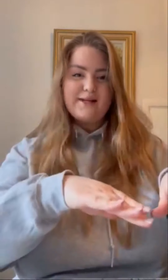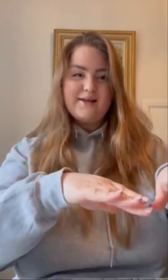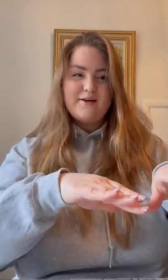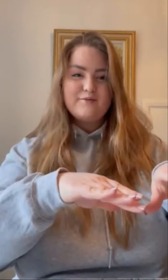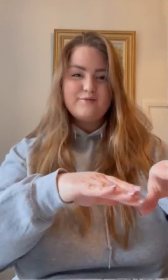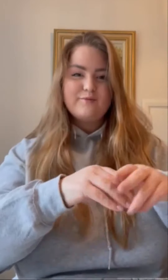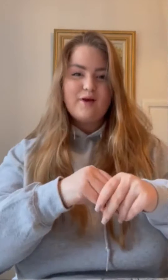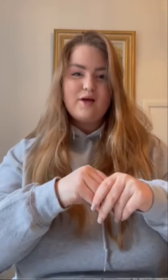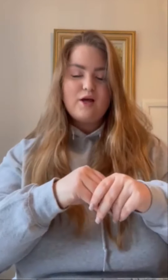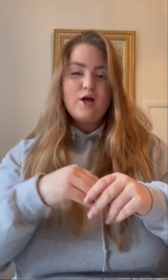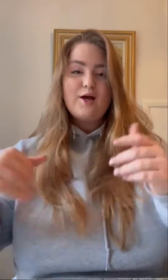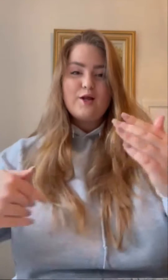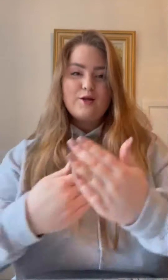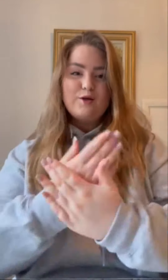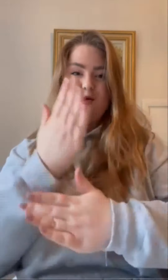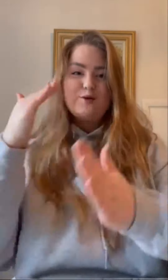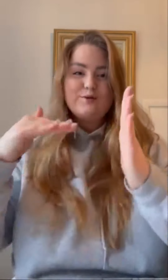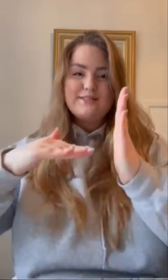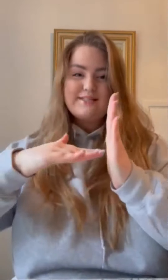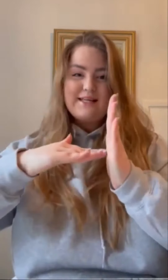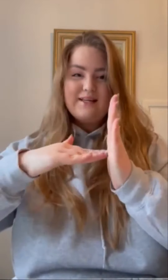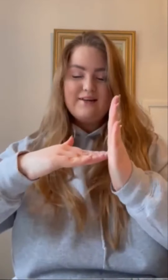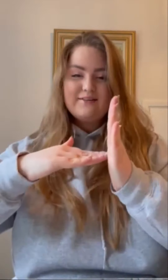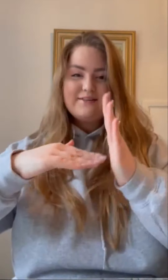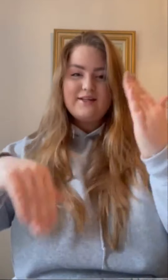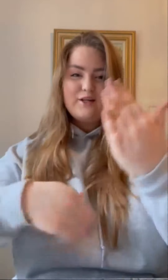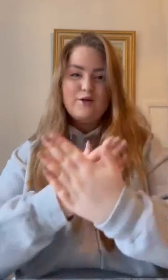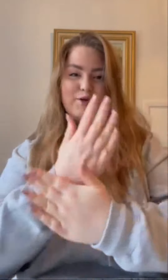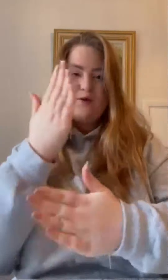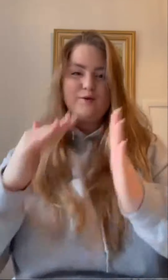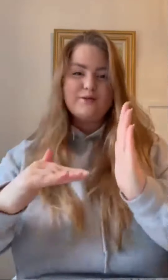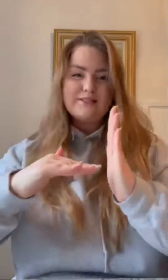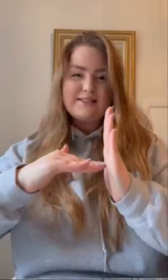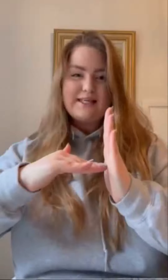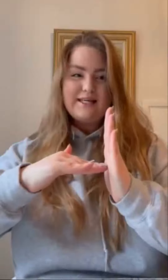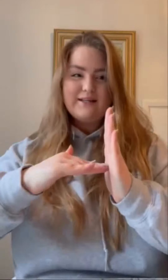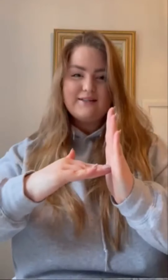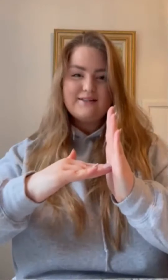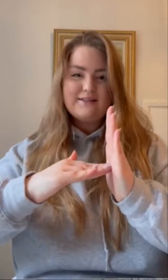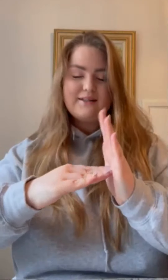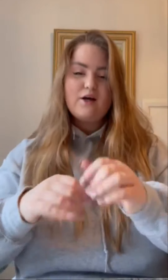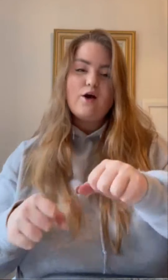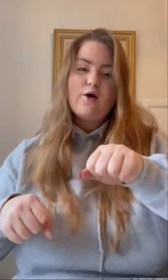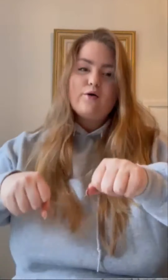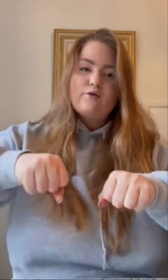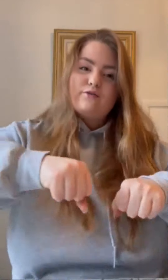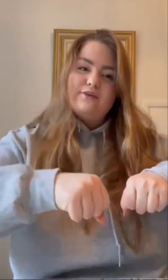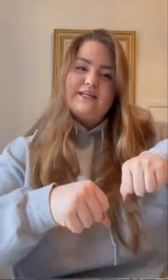Australia. New Zealand, New Zealand.